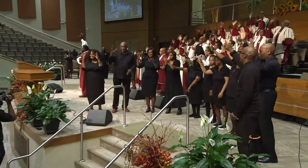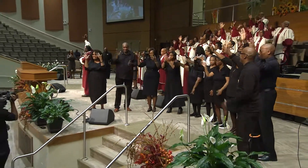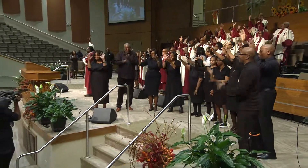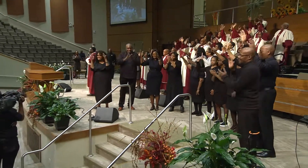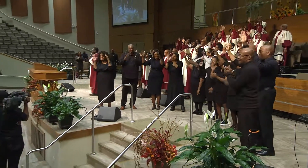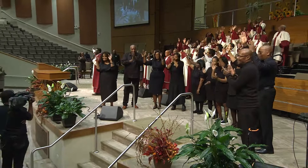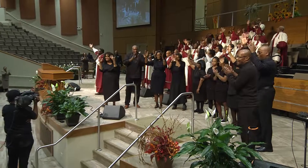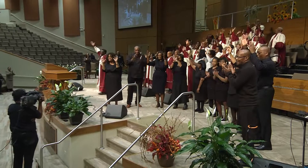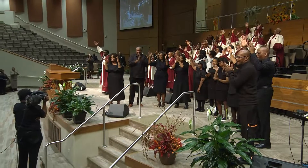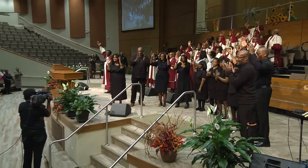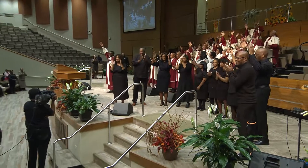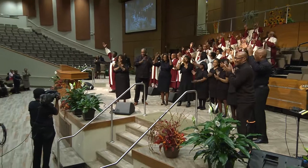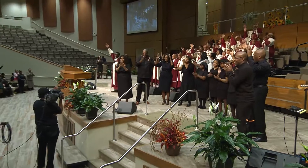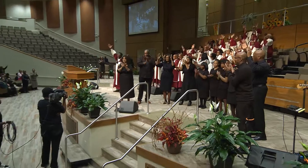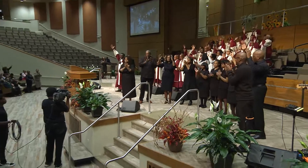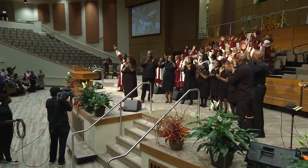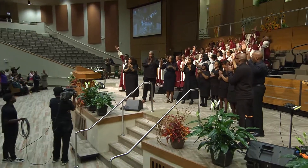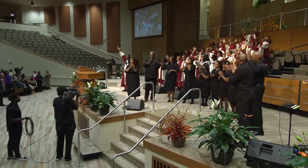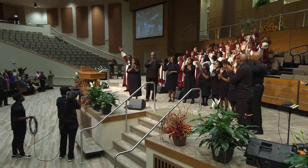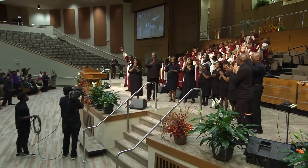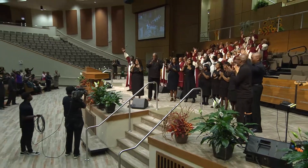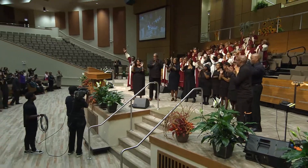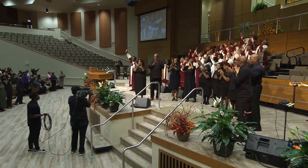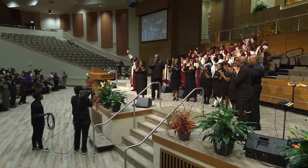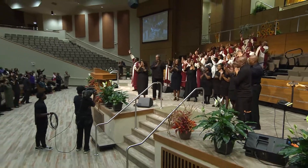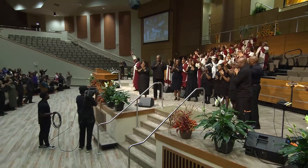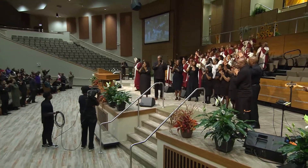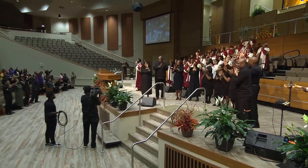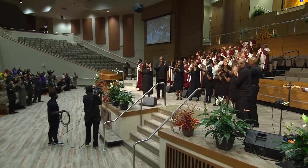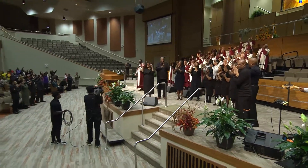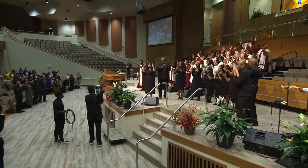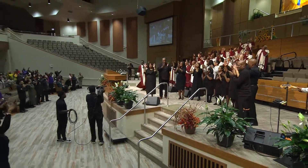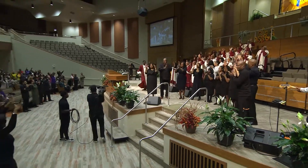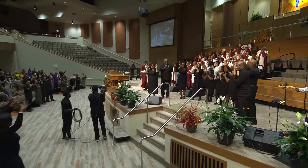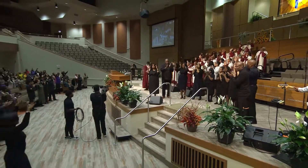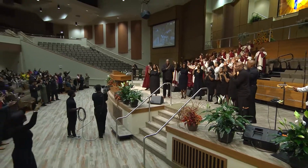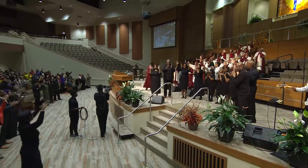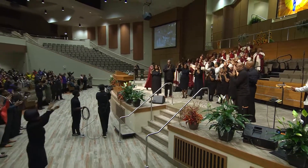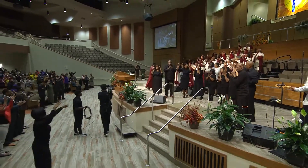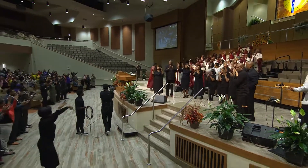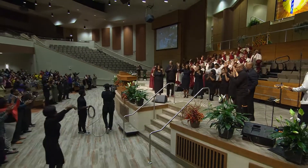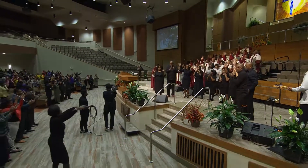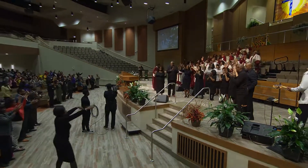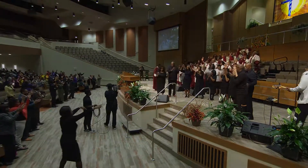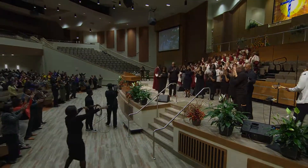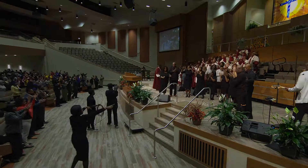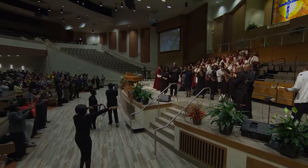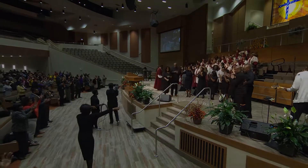We bless you, God. We bless you. We bless you, God. We bless you.